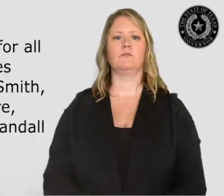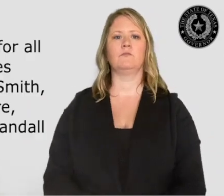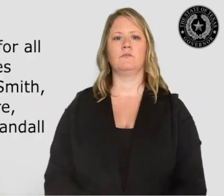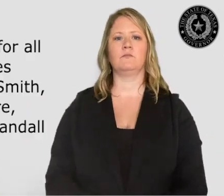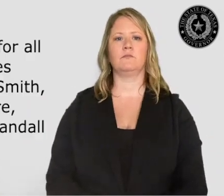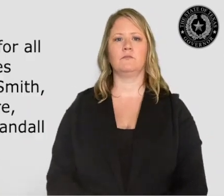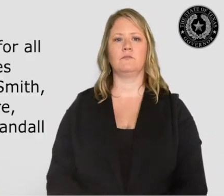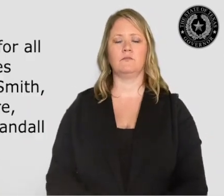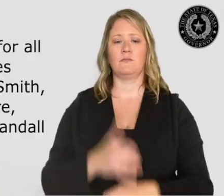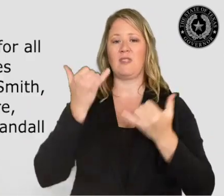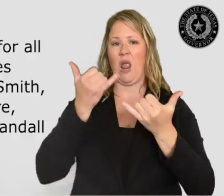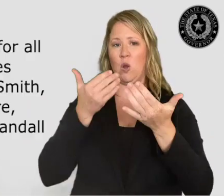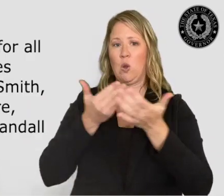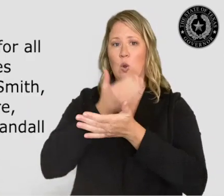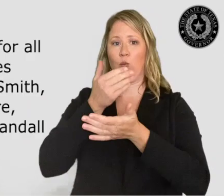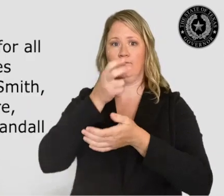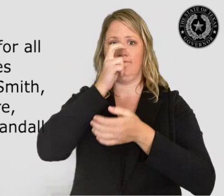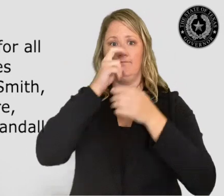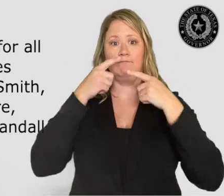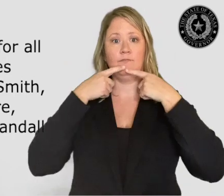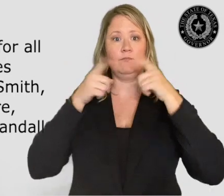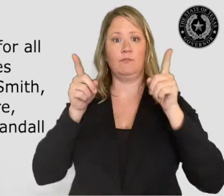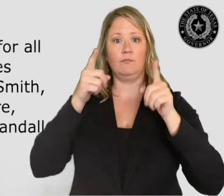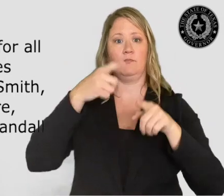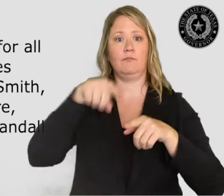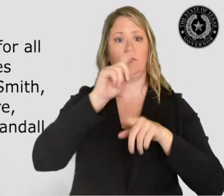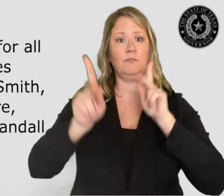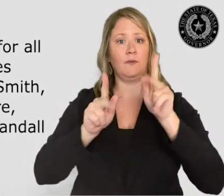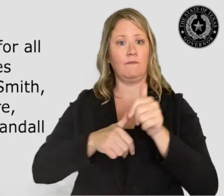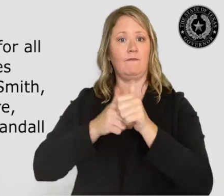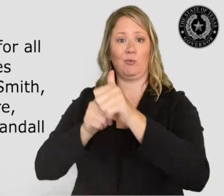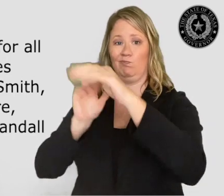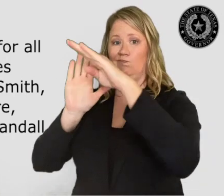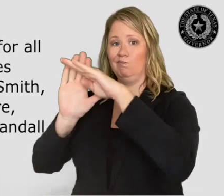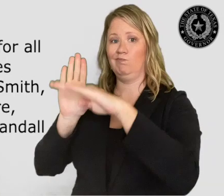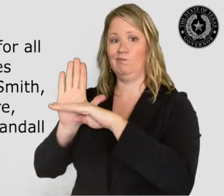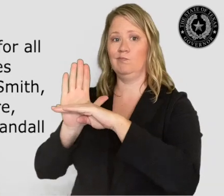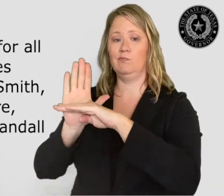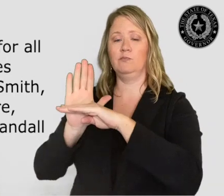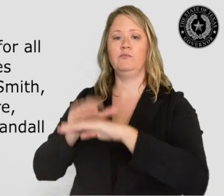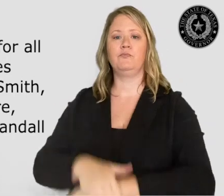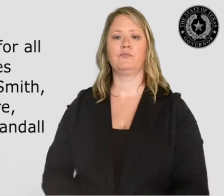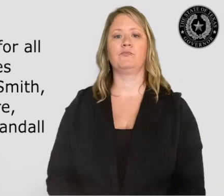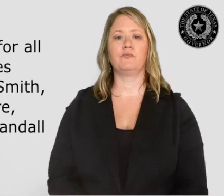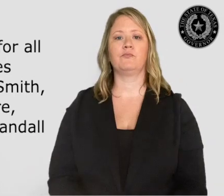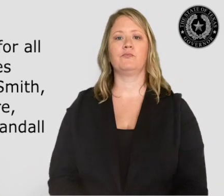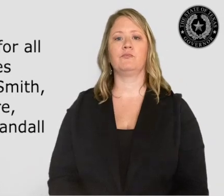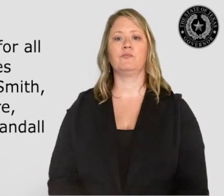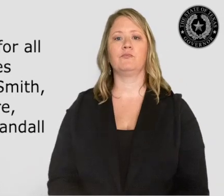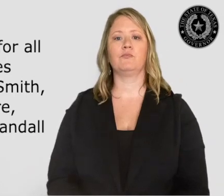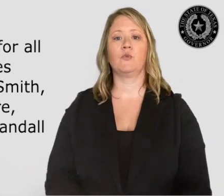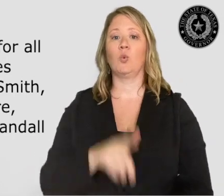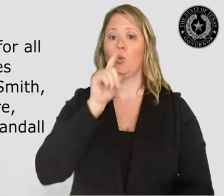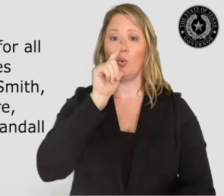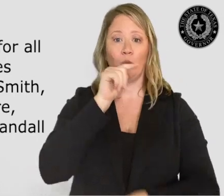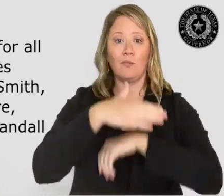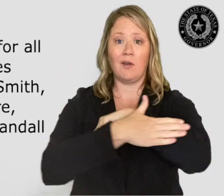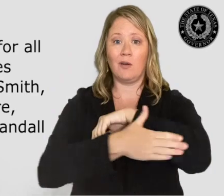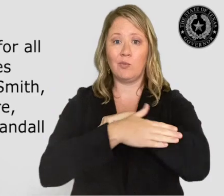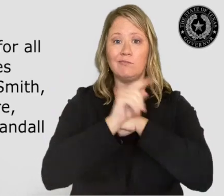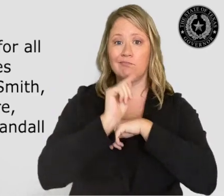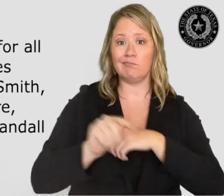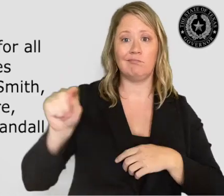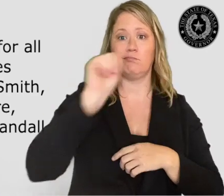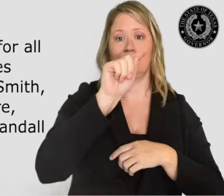Starting immediately for all Texas counties except Deaf Smith, El Paso, Moore, Potter, and